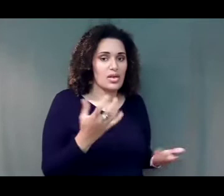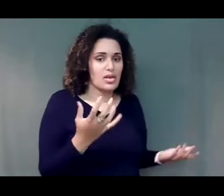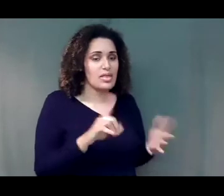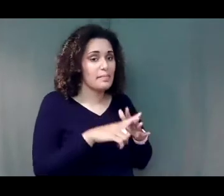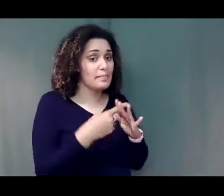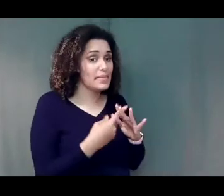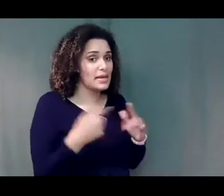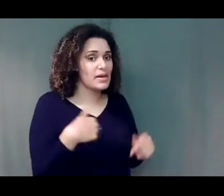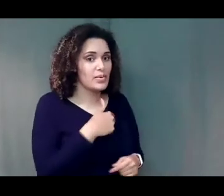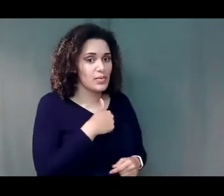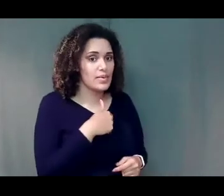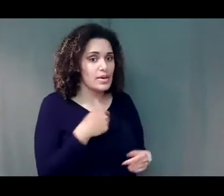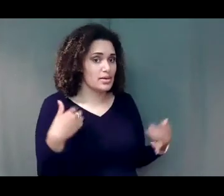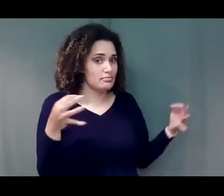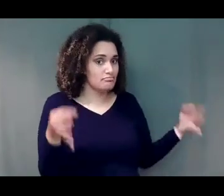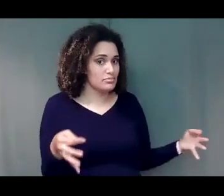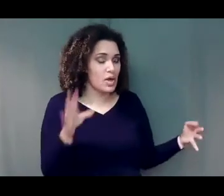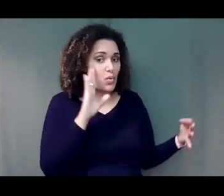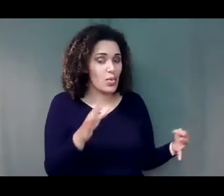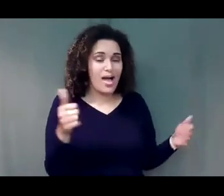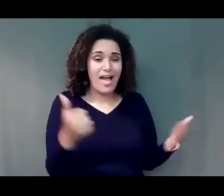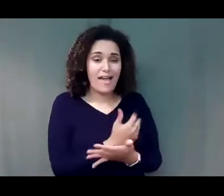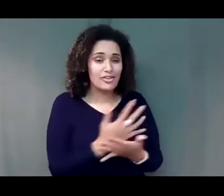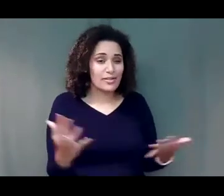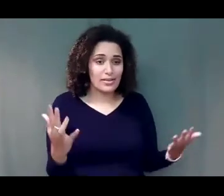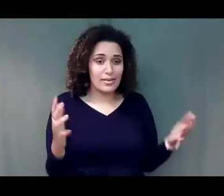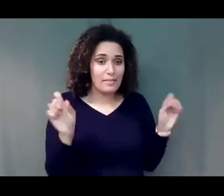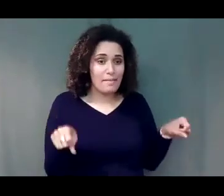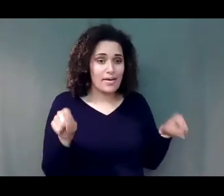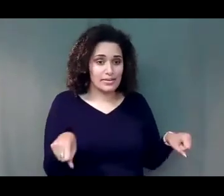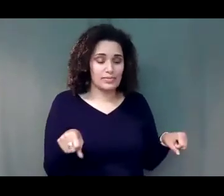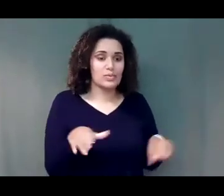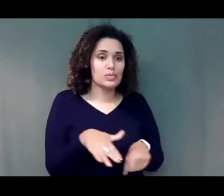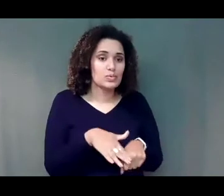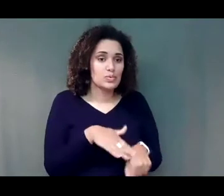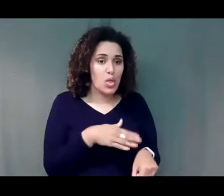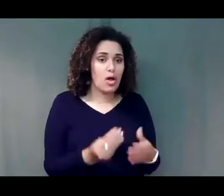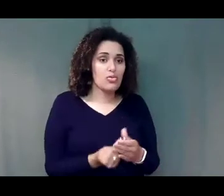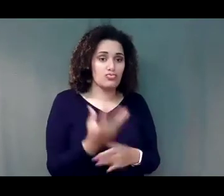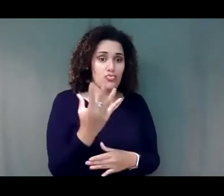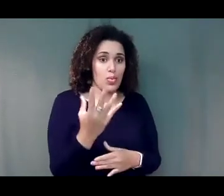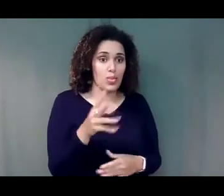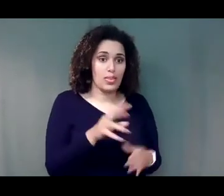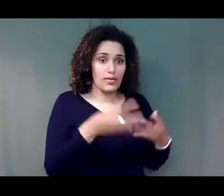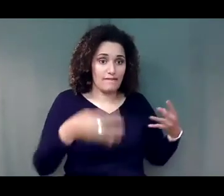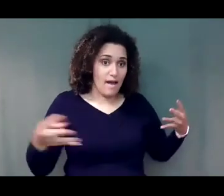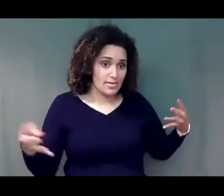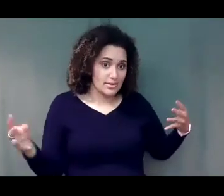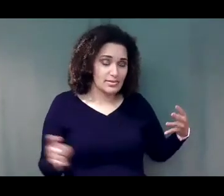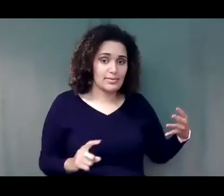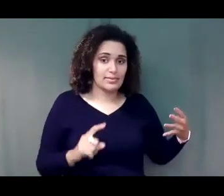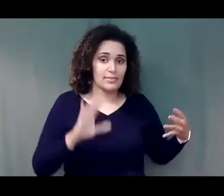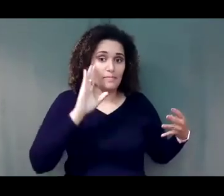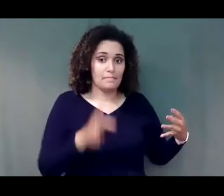beginning, we decided we're going to do everything we could think of to slow the growth of our vines down and try to beat